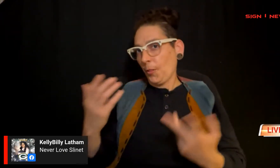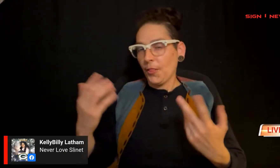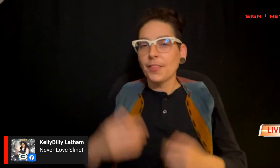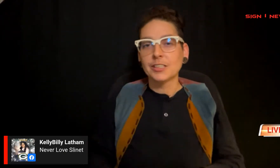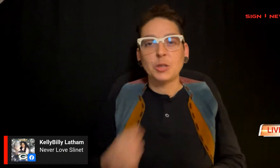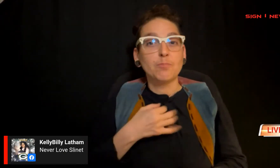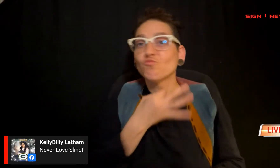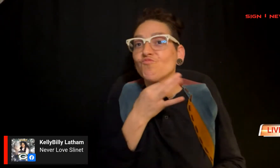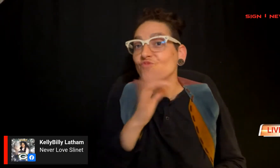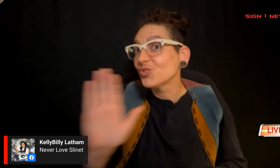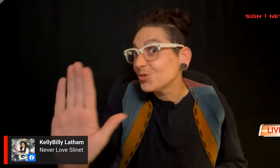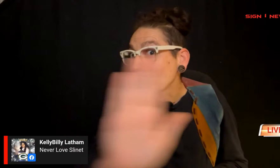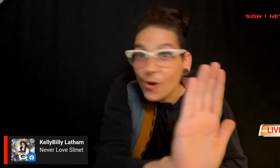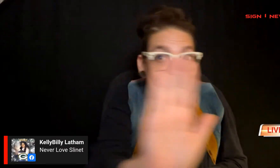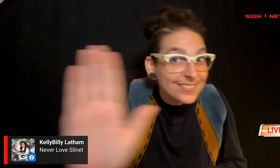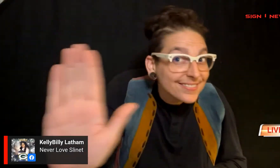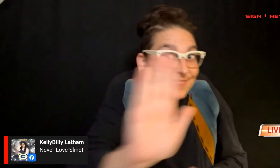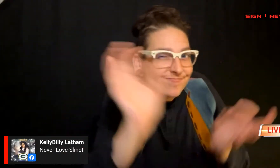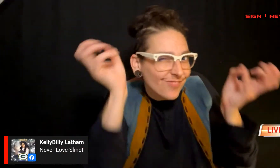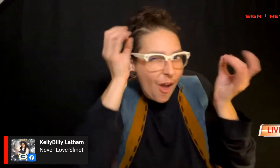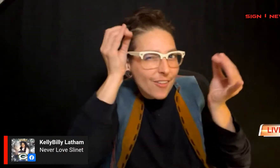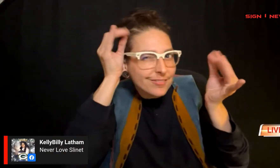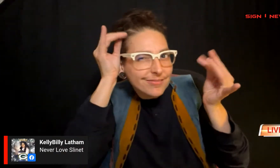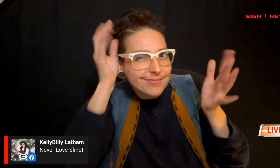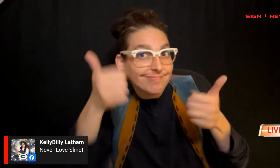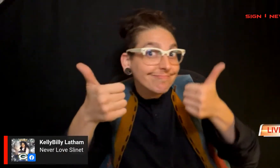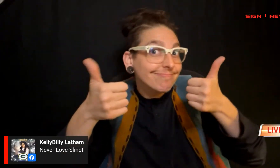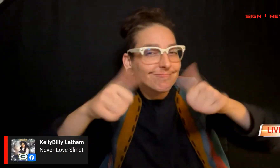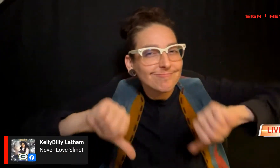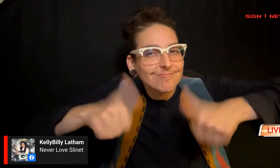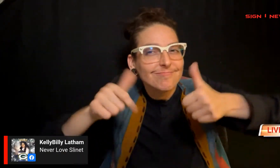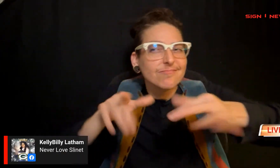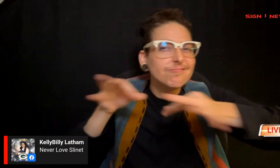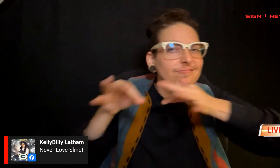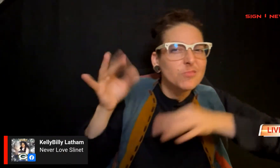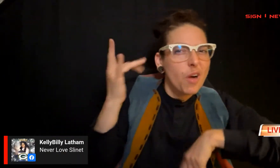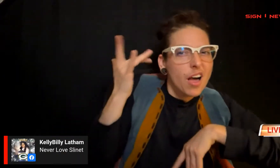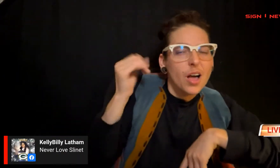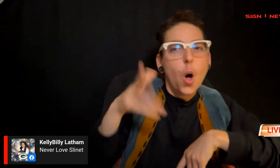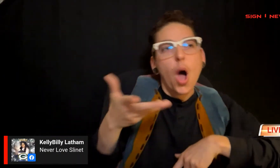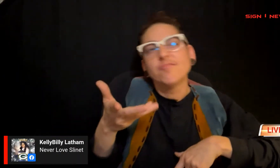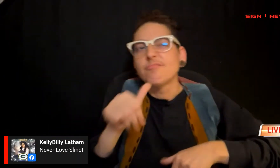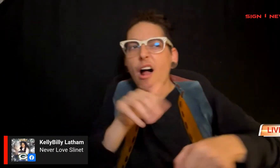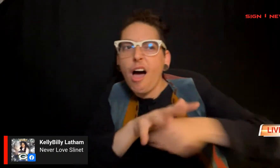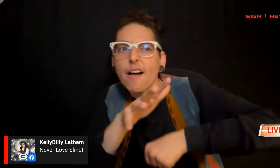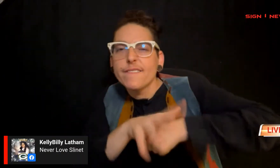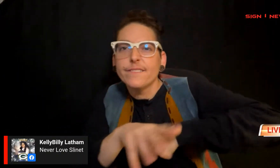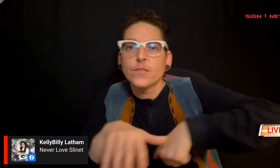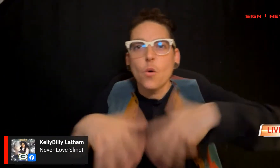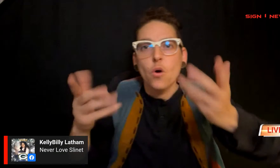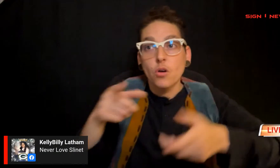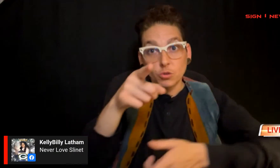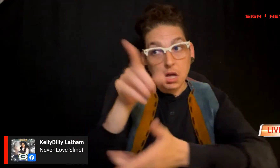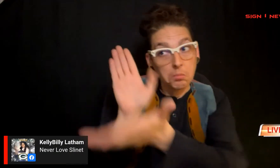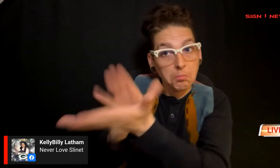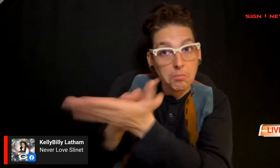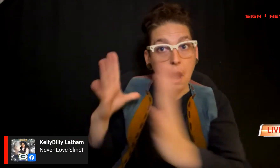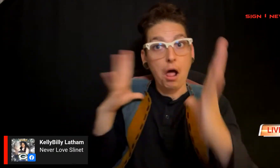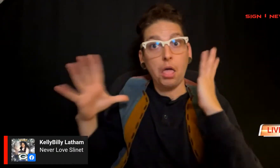both positive and negative. I'm just kind of curious about your thoughts. Thumbs up, thumbs down, not enough. Do